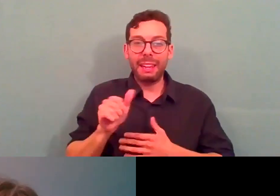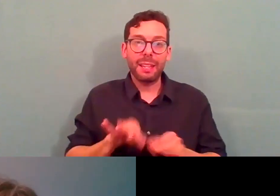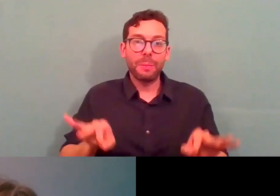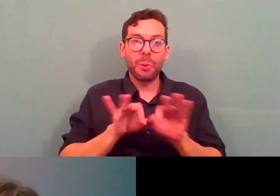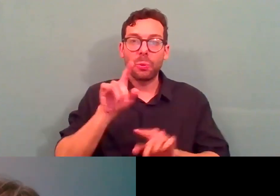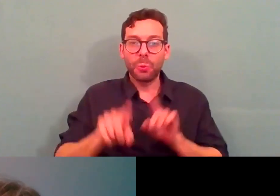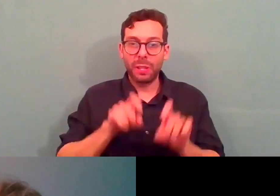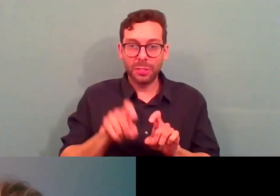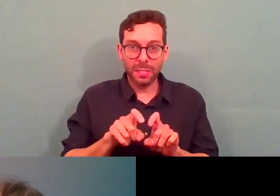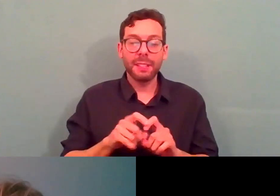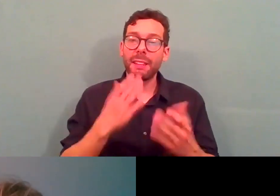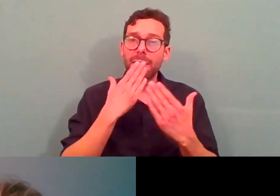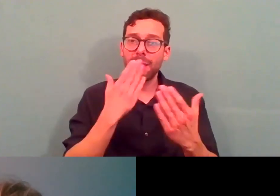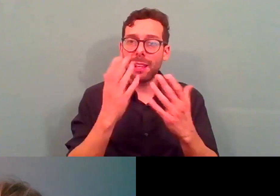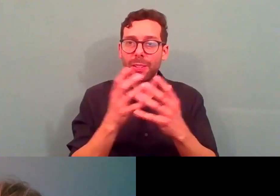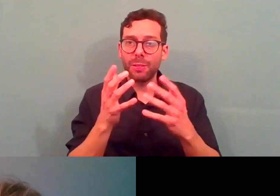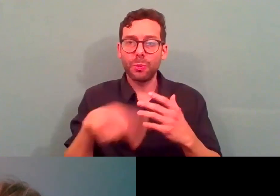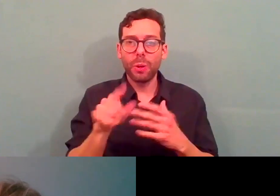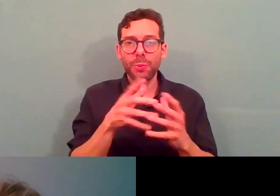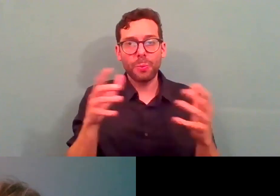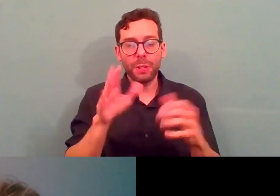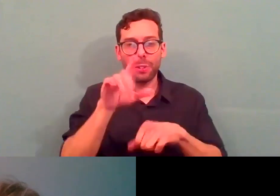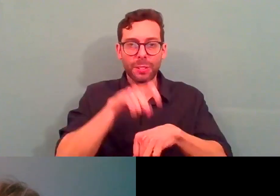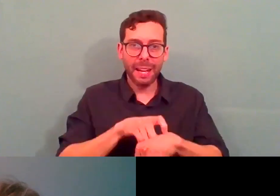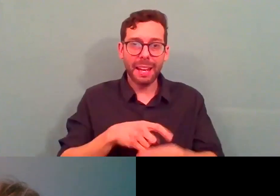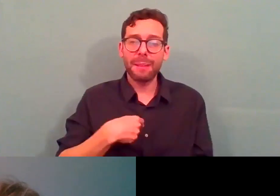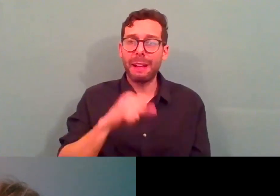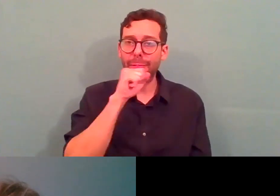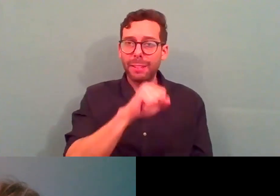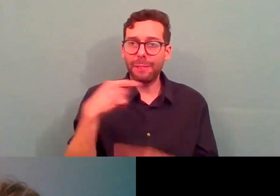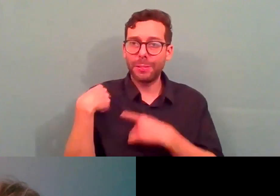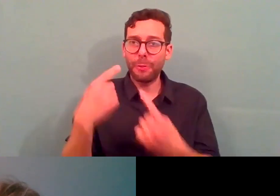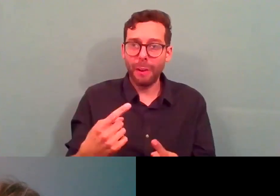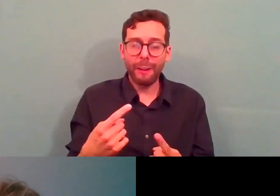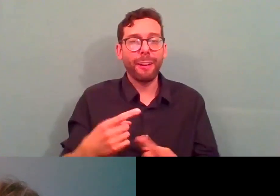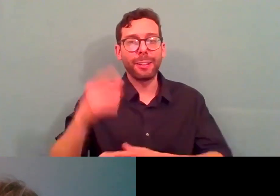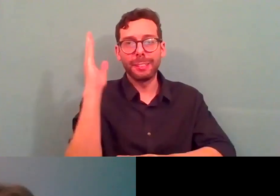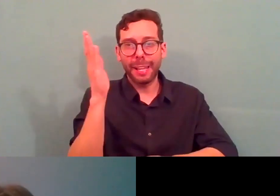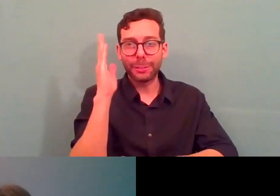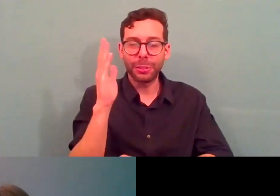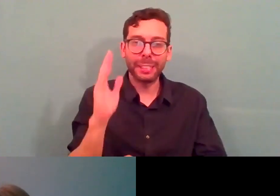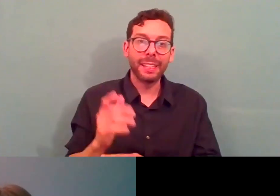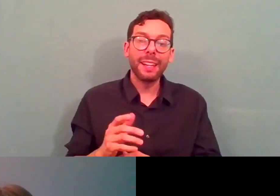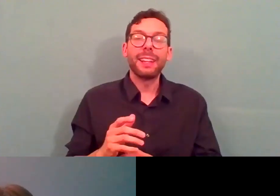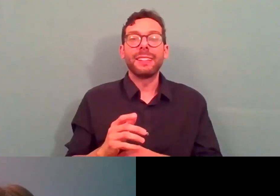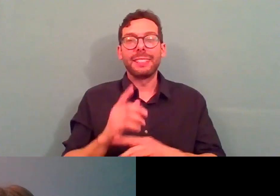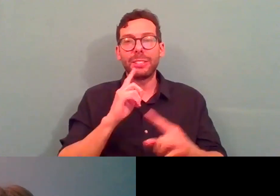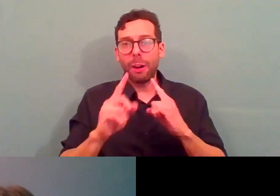time. I have loved being able to spend some time talking, sadly, at you. A lot of times I'm able to see